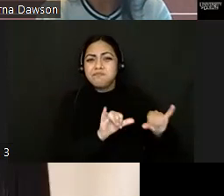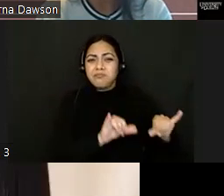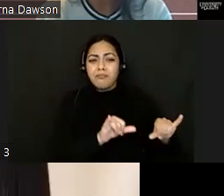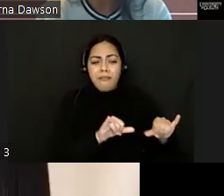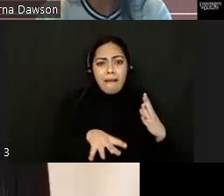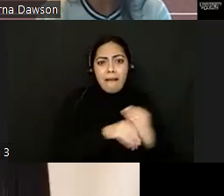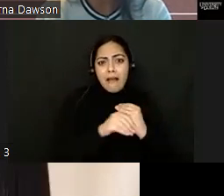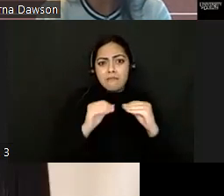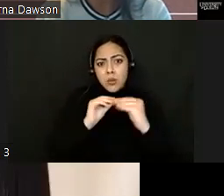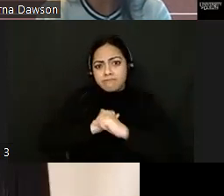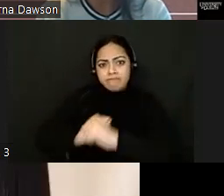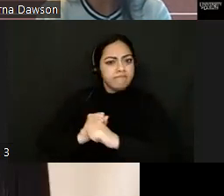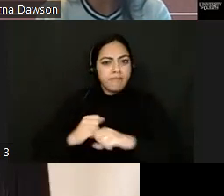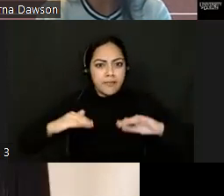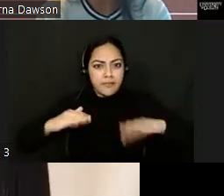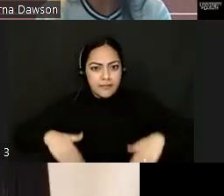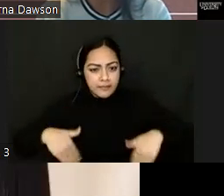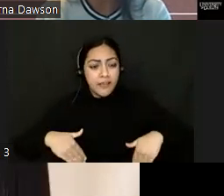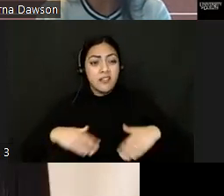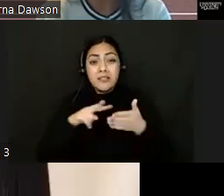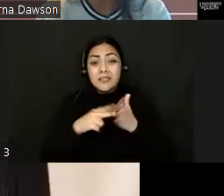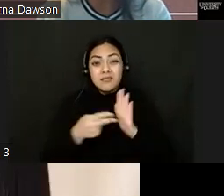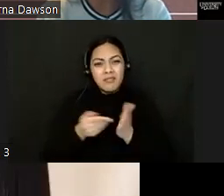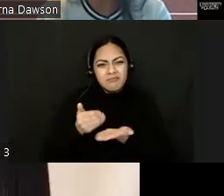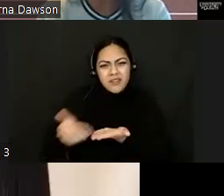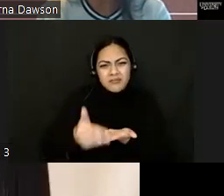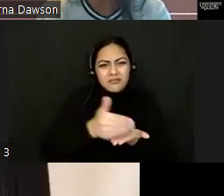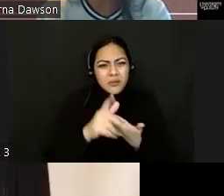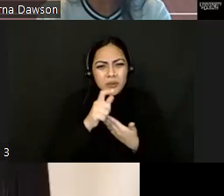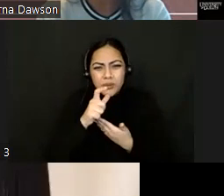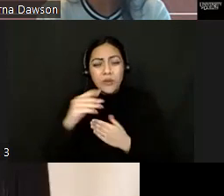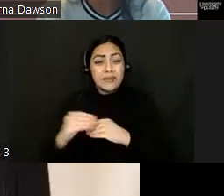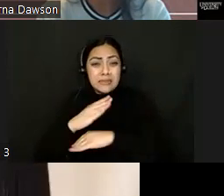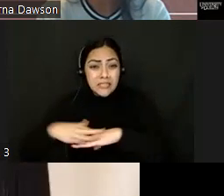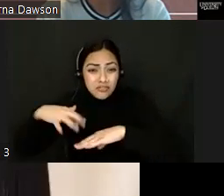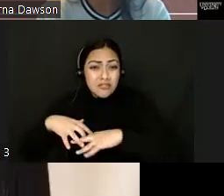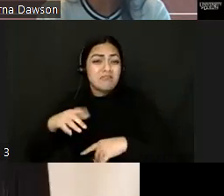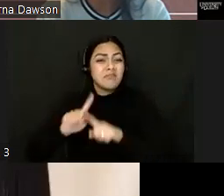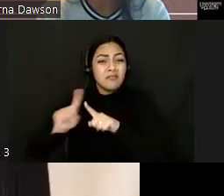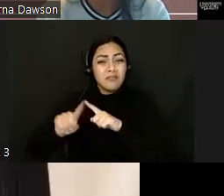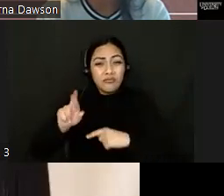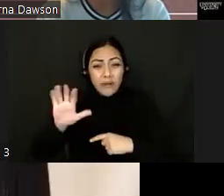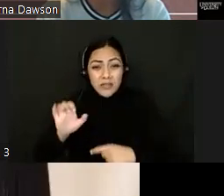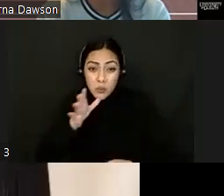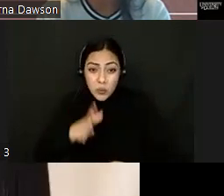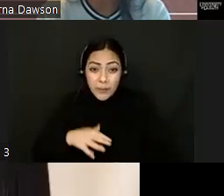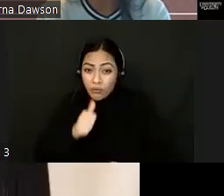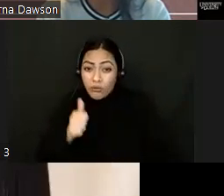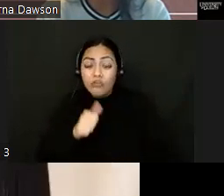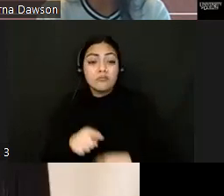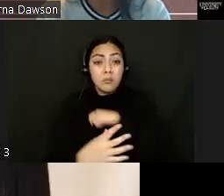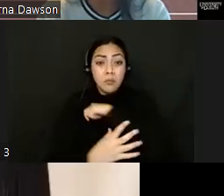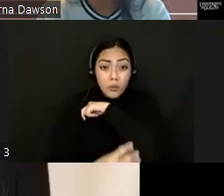This includes, for example, Indigenous and other racialized women and girls, poor women,